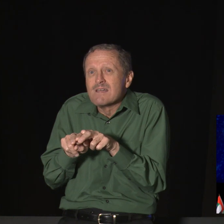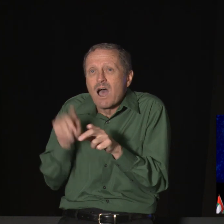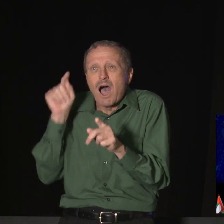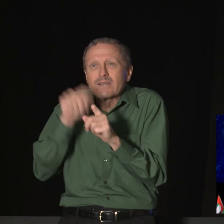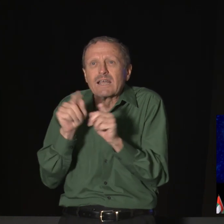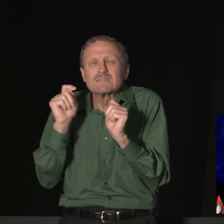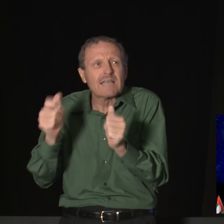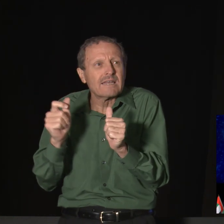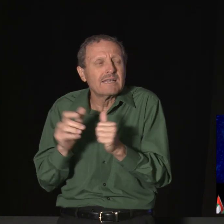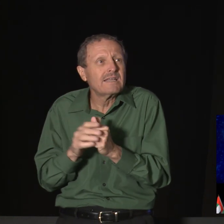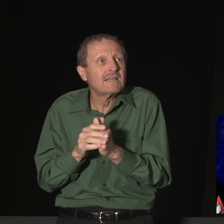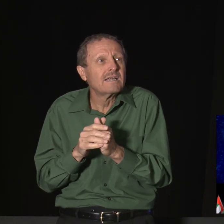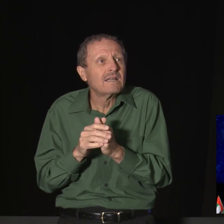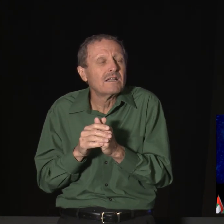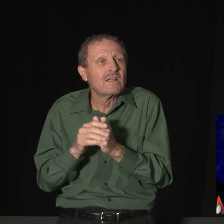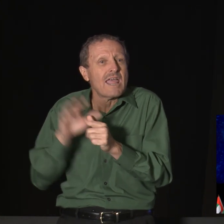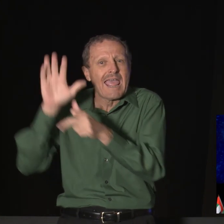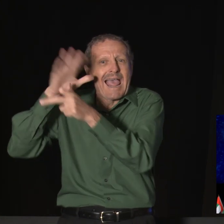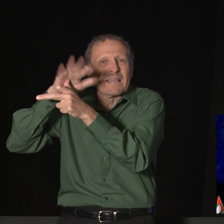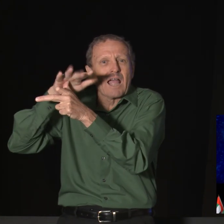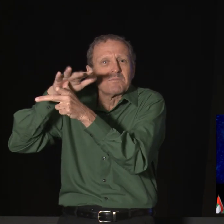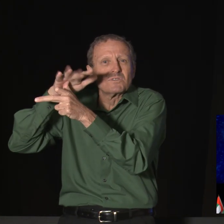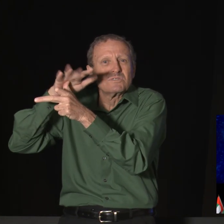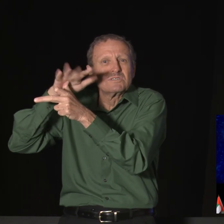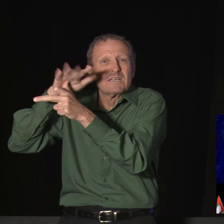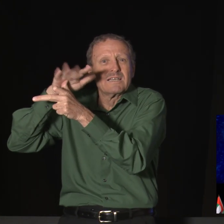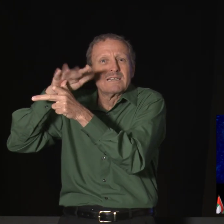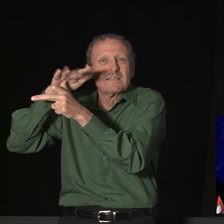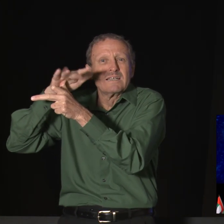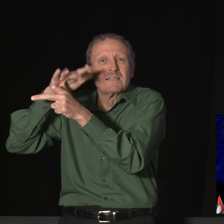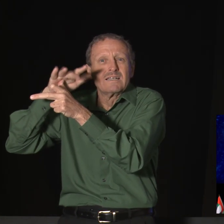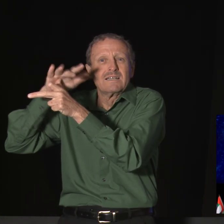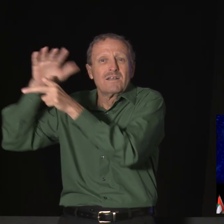until suddenly helicopters